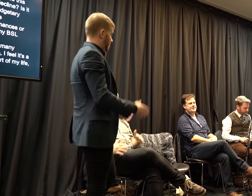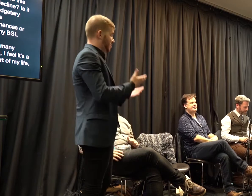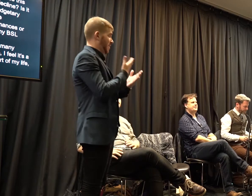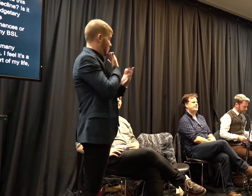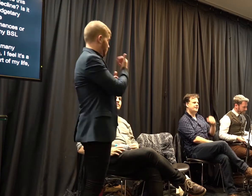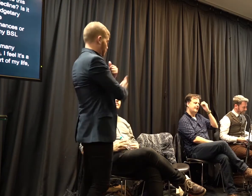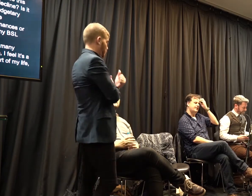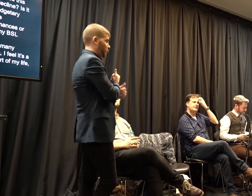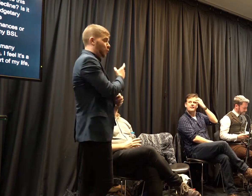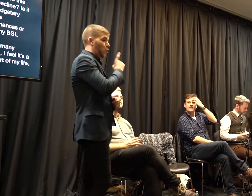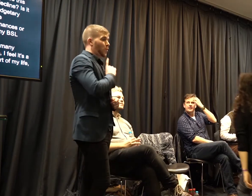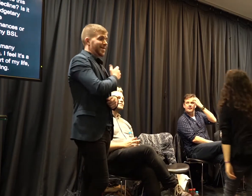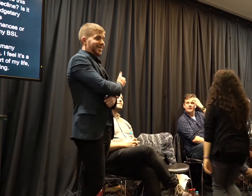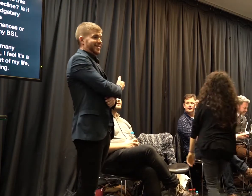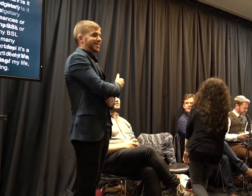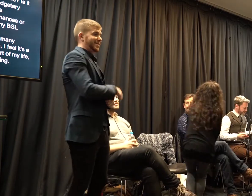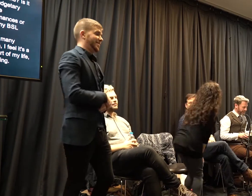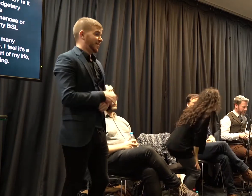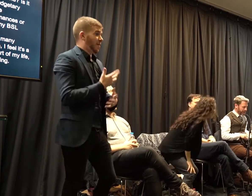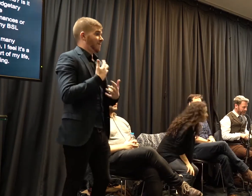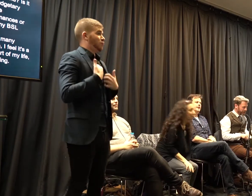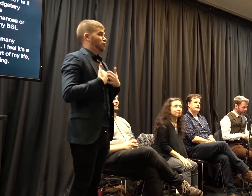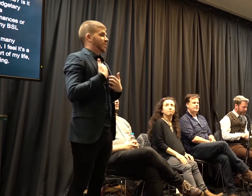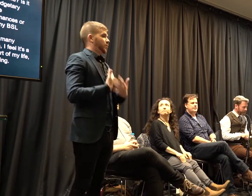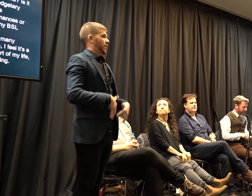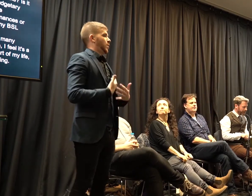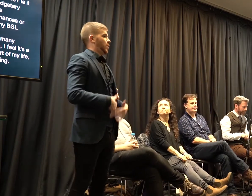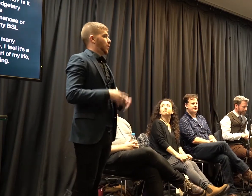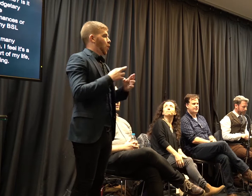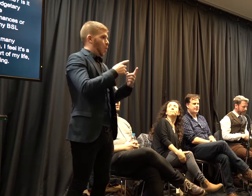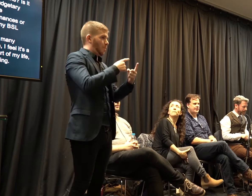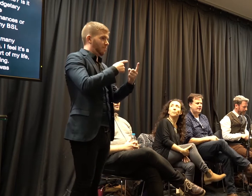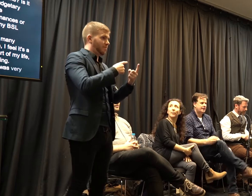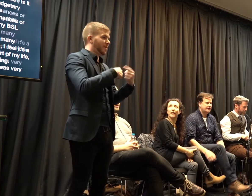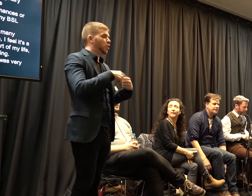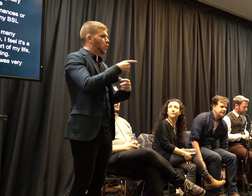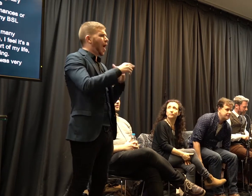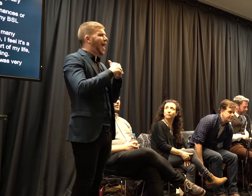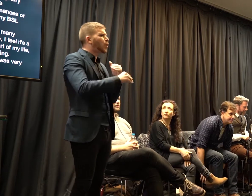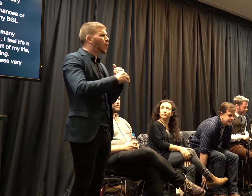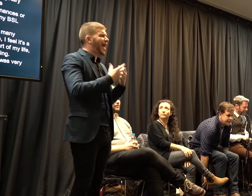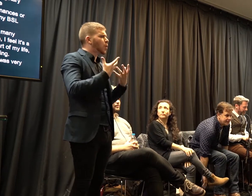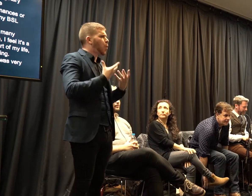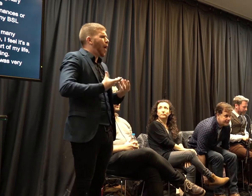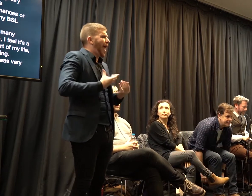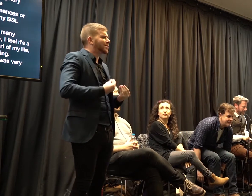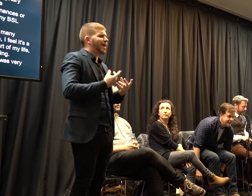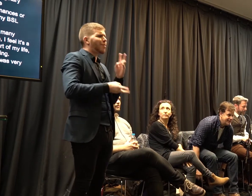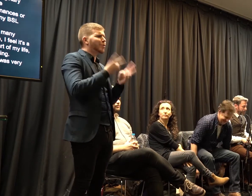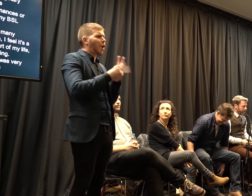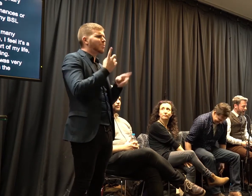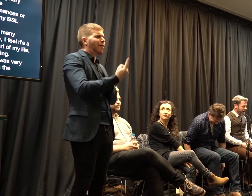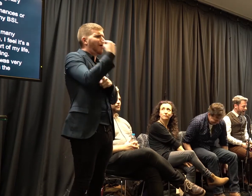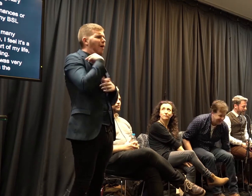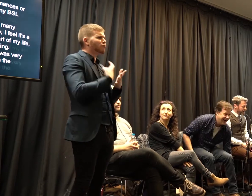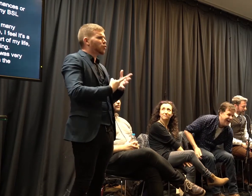very much, Libby. That was very interesting. I hope you got equally as wet as the interpreter. That's why we don't